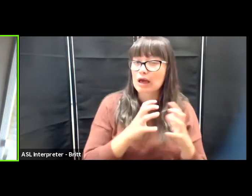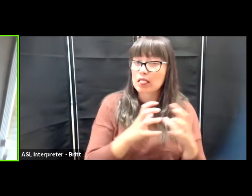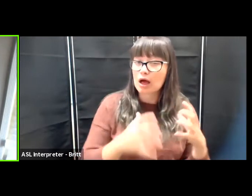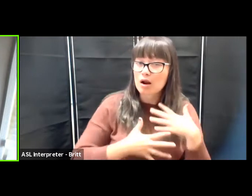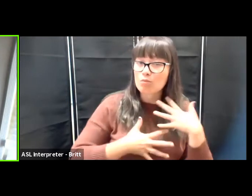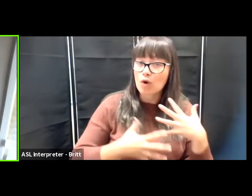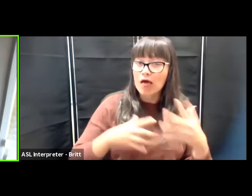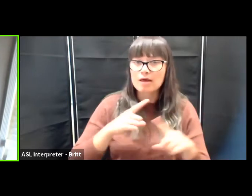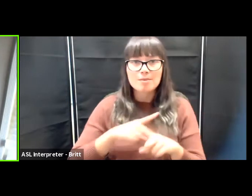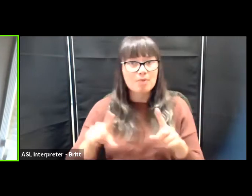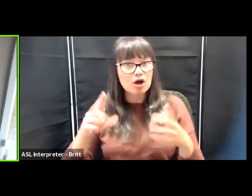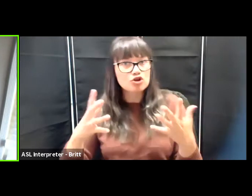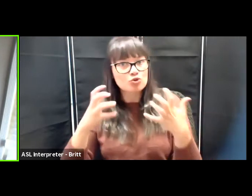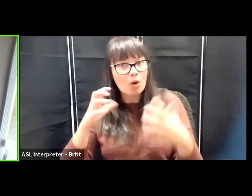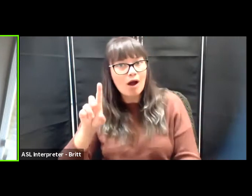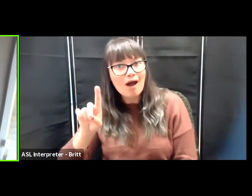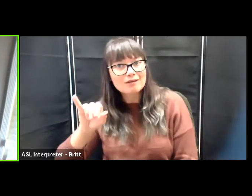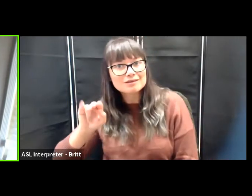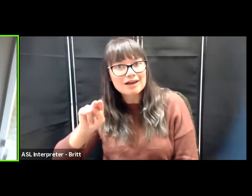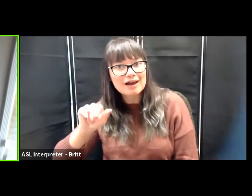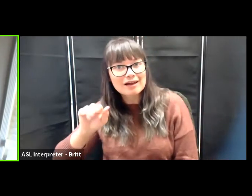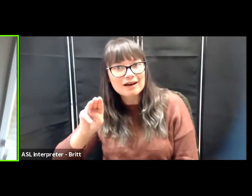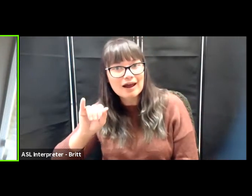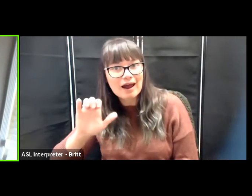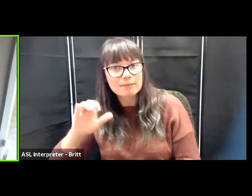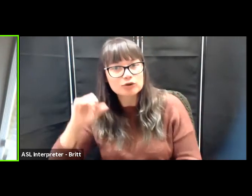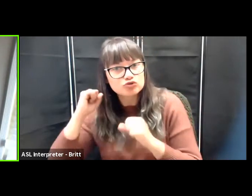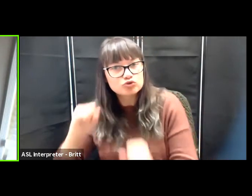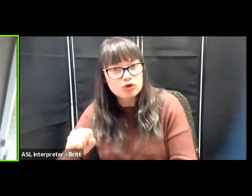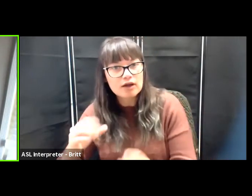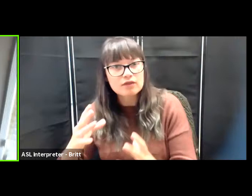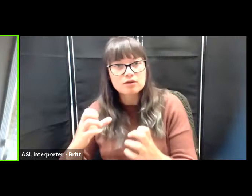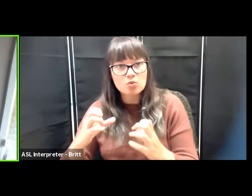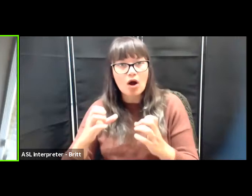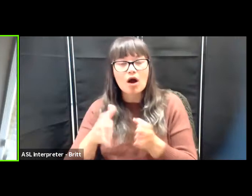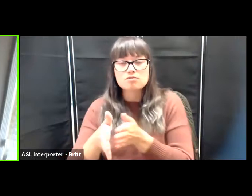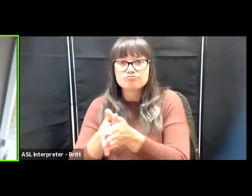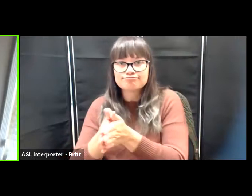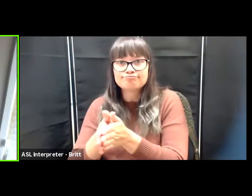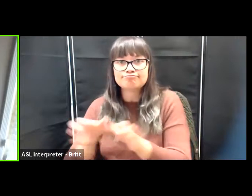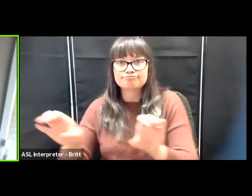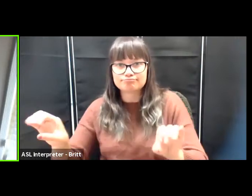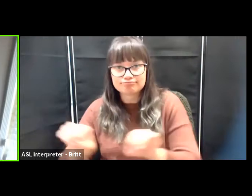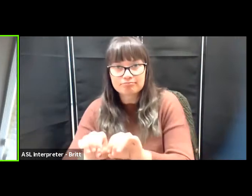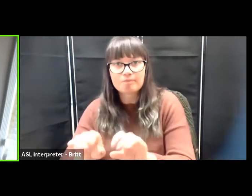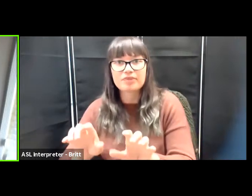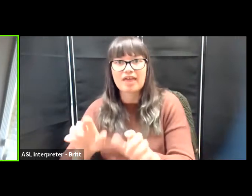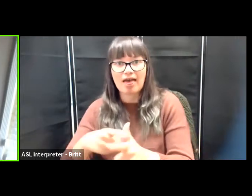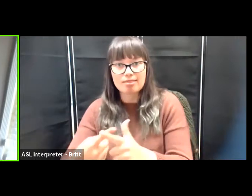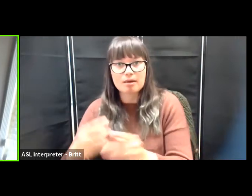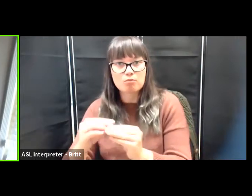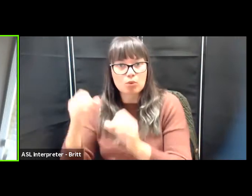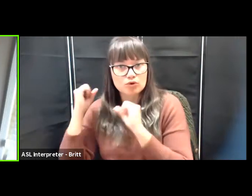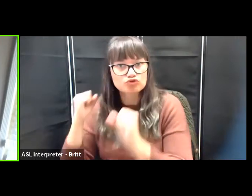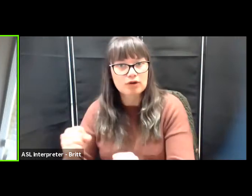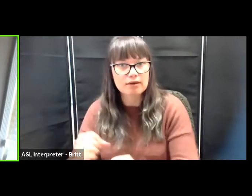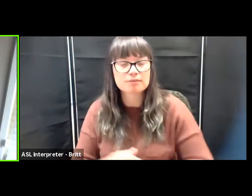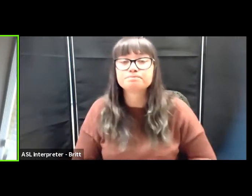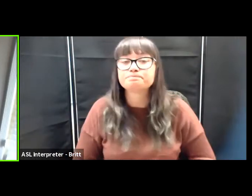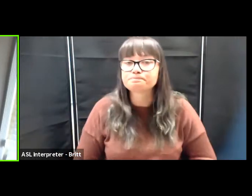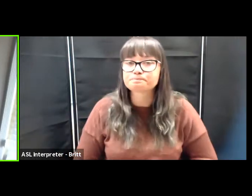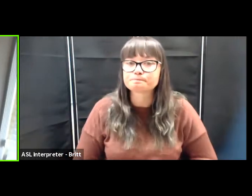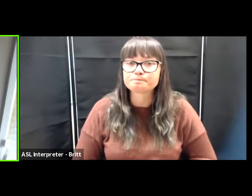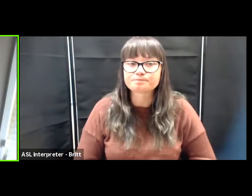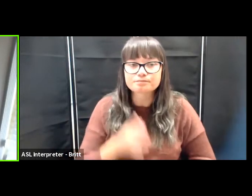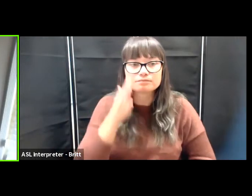build dynamic, you need to get the vocal cords to come together for strength and more presence. So here is where